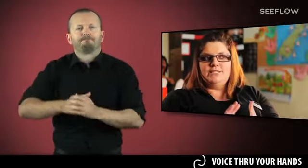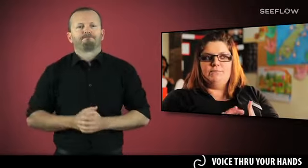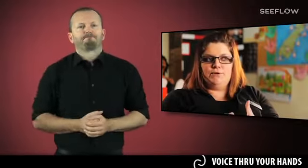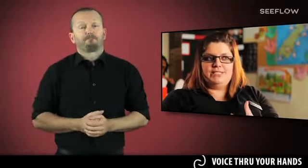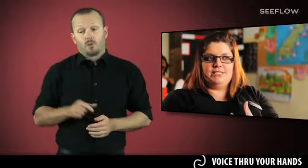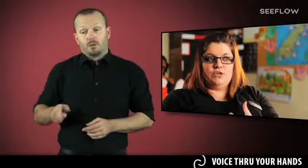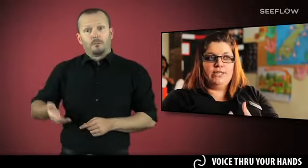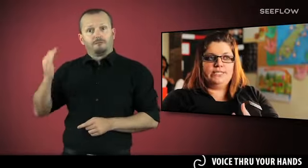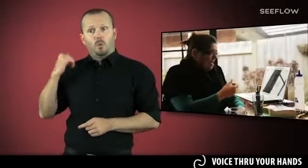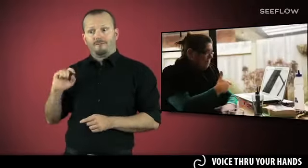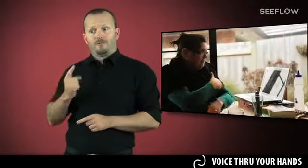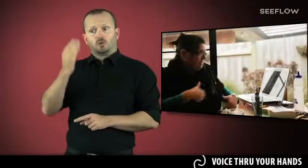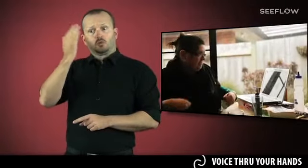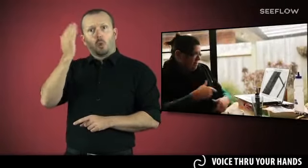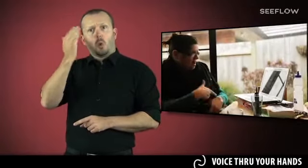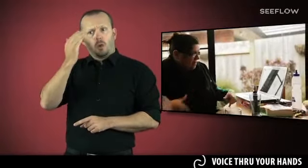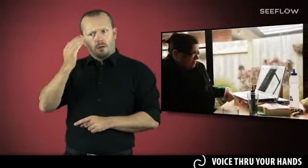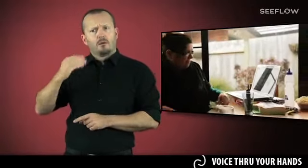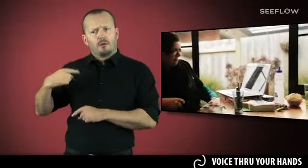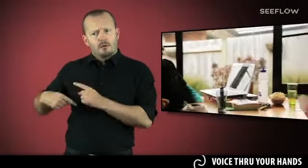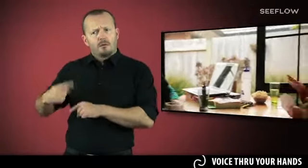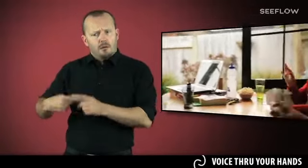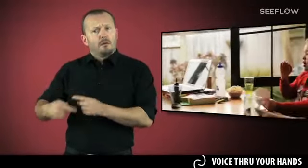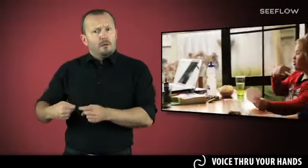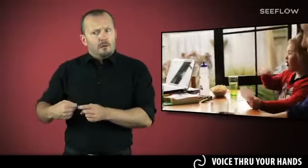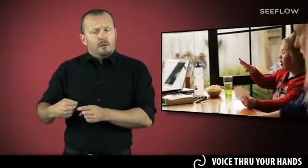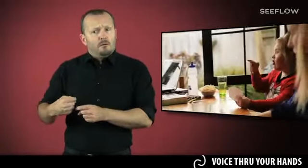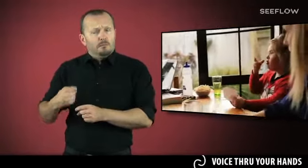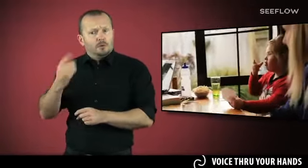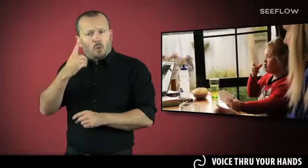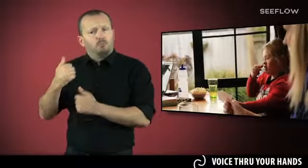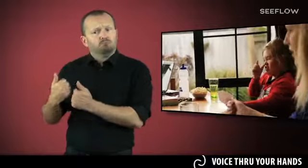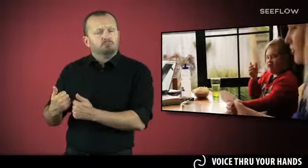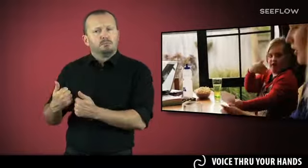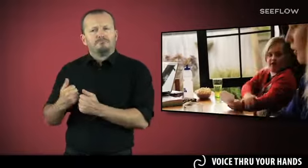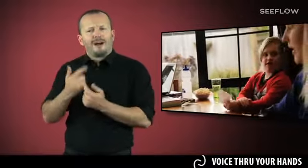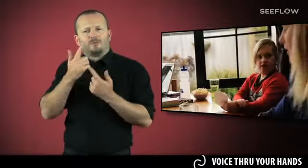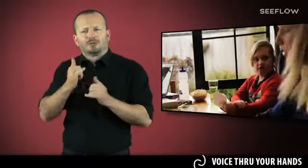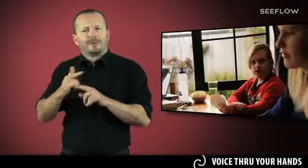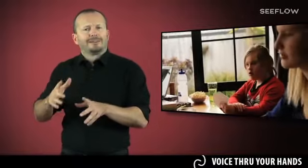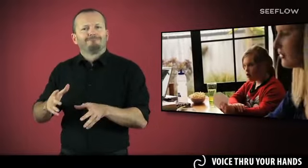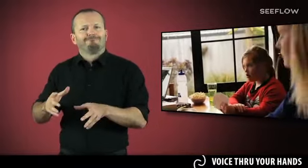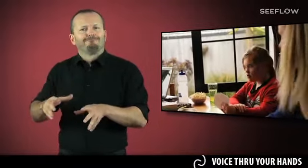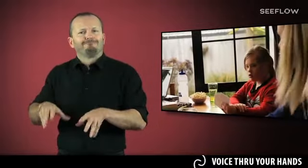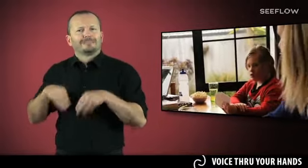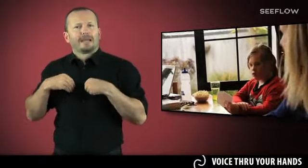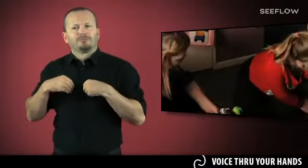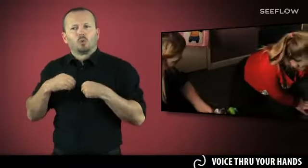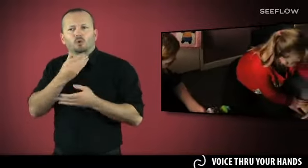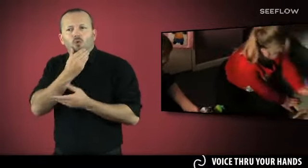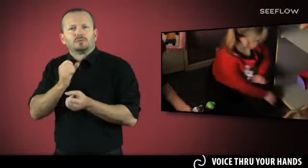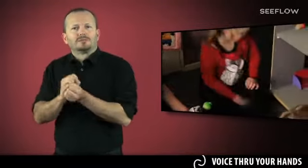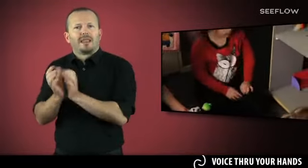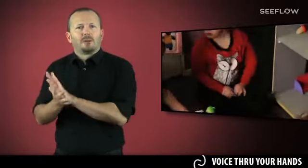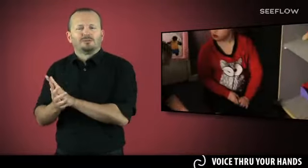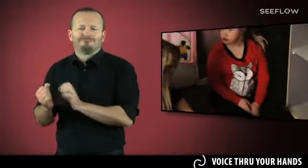unfortunately didn't embrace the signing, and I was still learning as a mother how important signing was for her, and we left that school